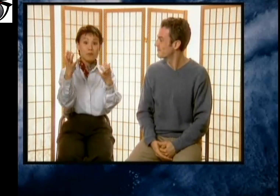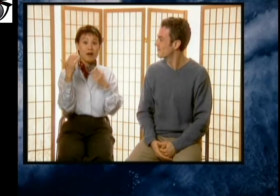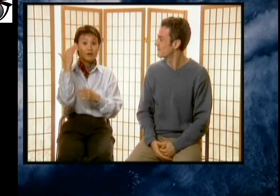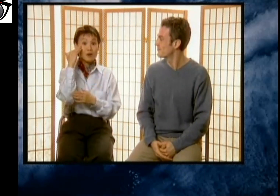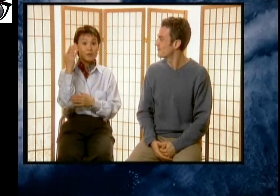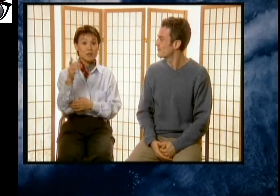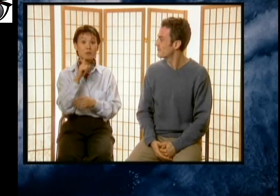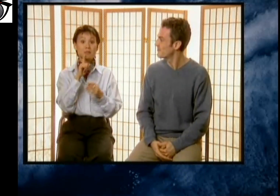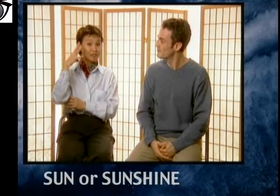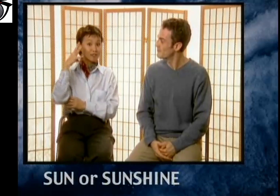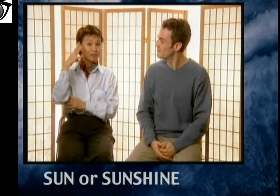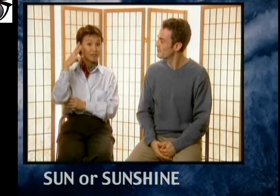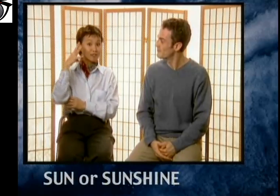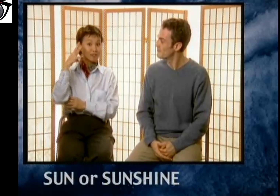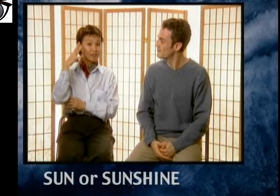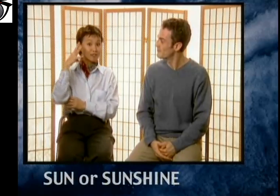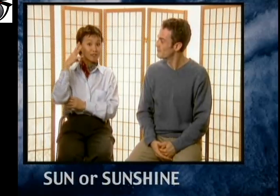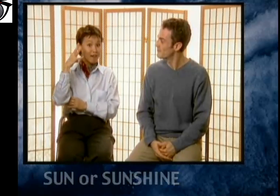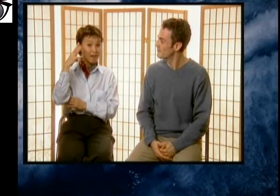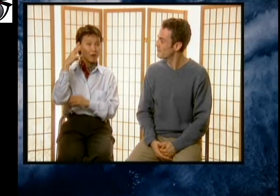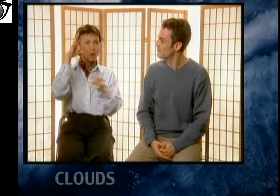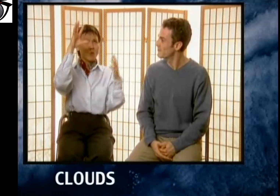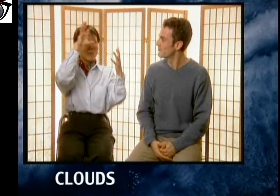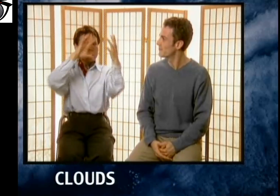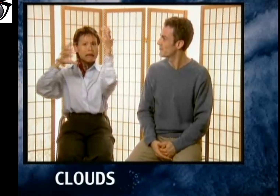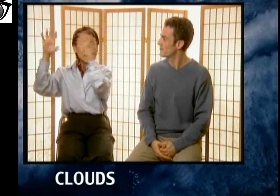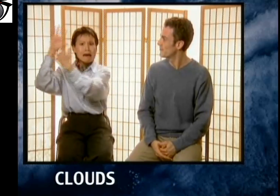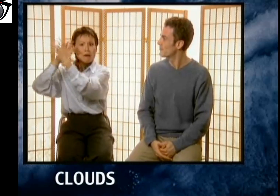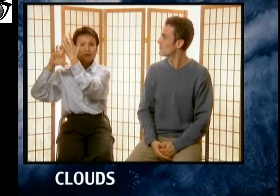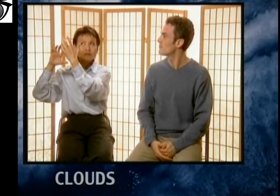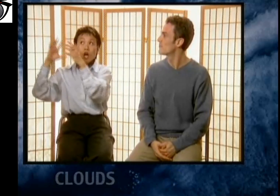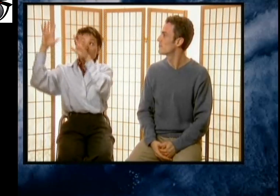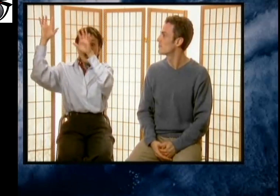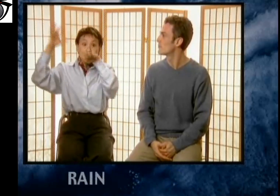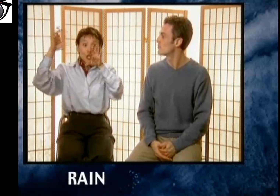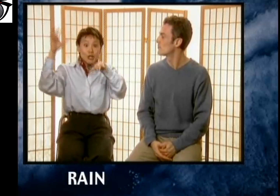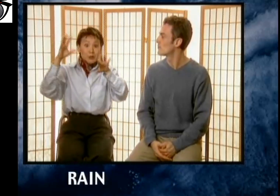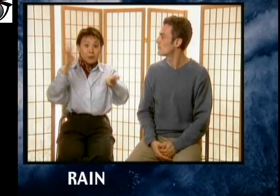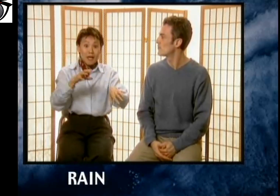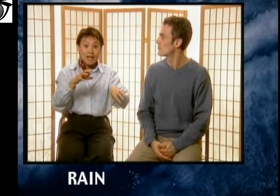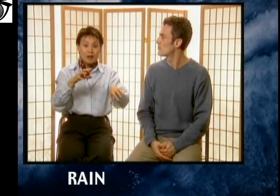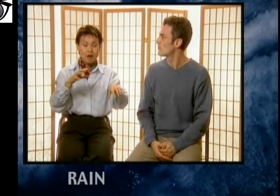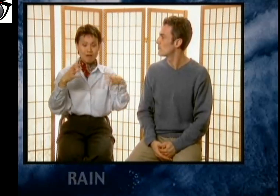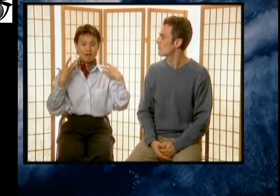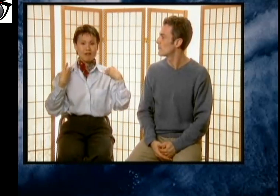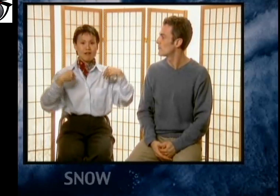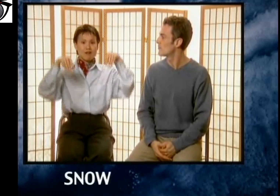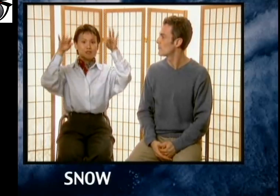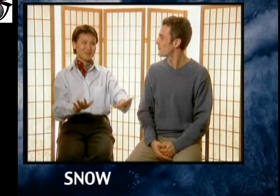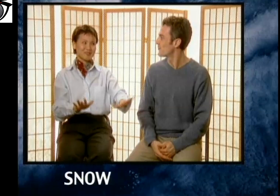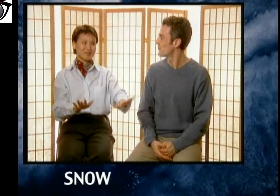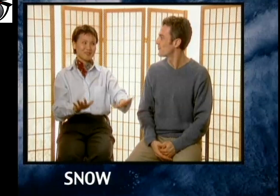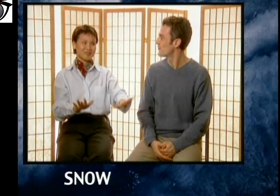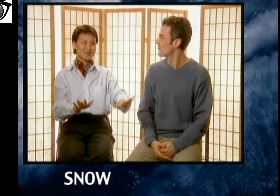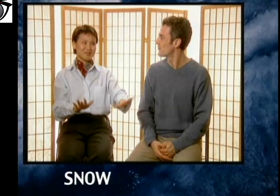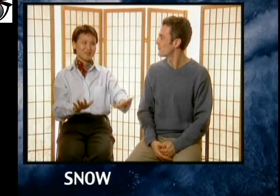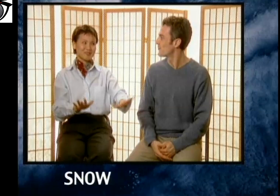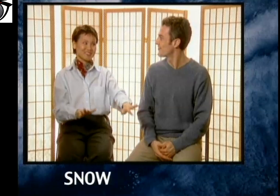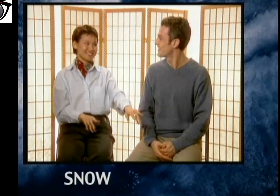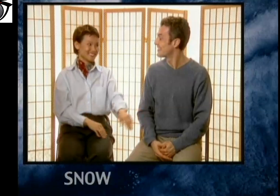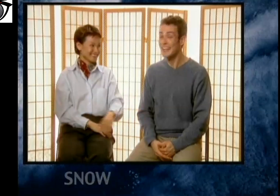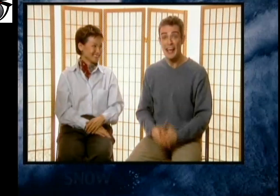Then, of course, you'll want to know if there will be sun or sunshine, or clouds, or rain, or